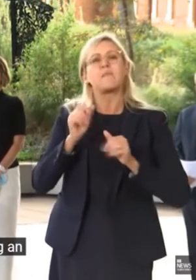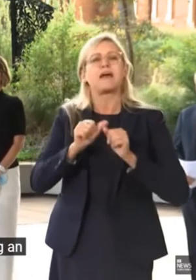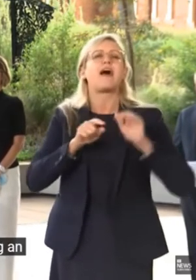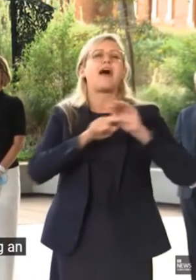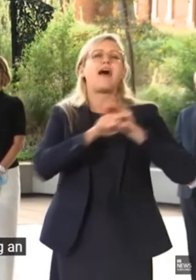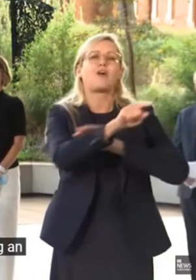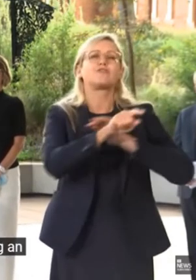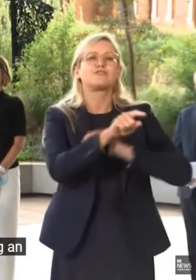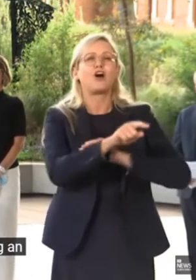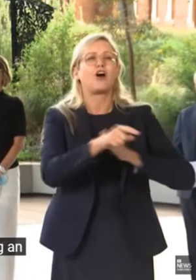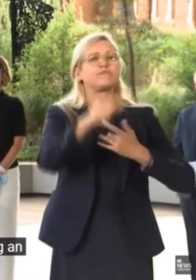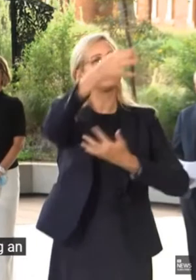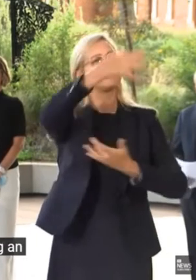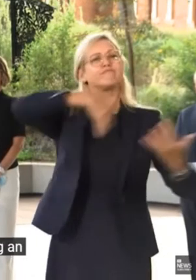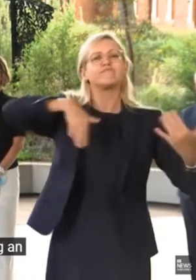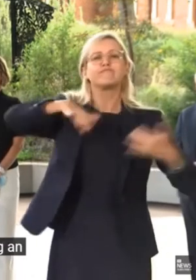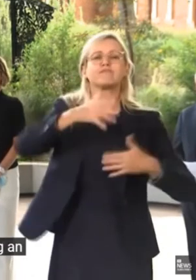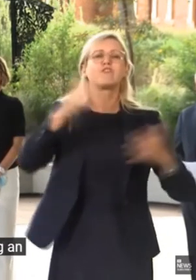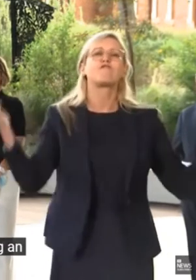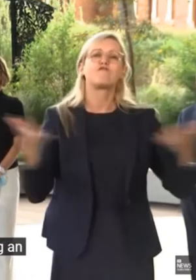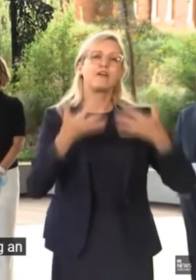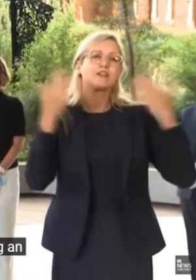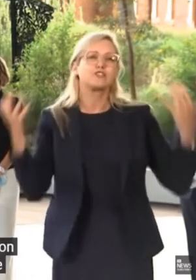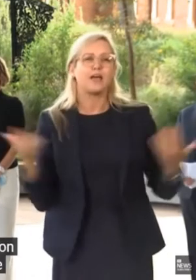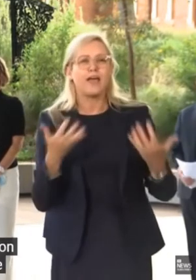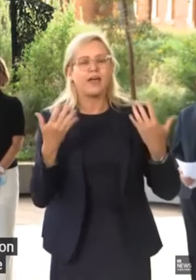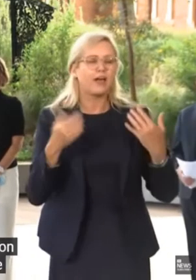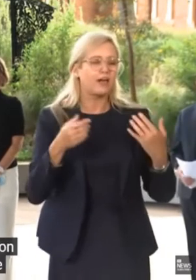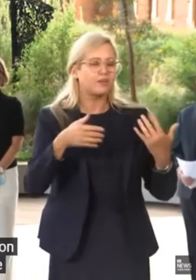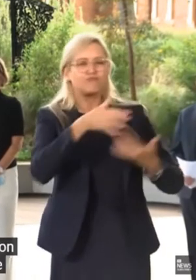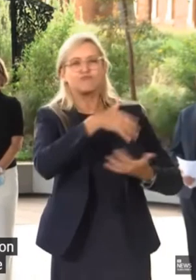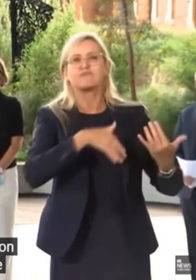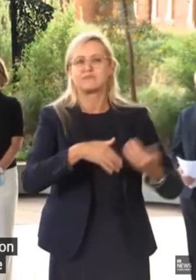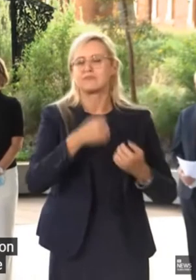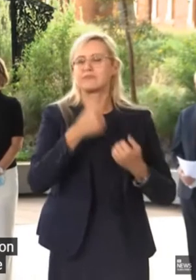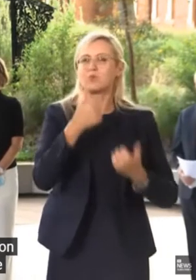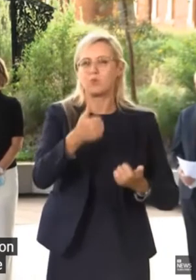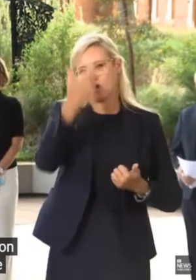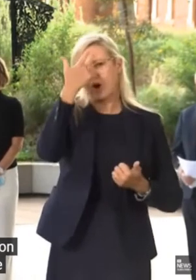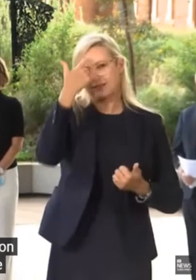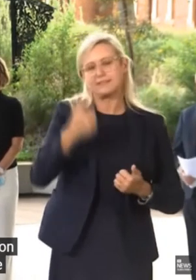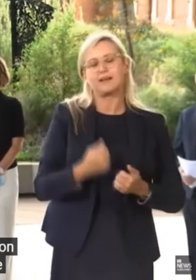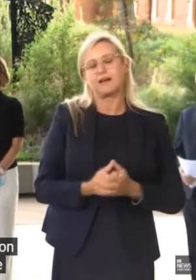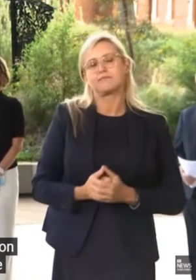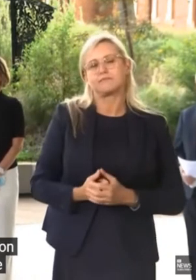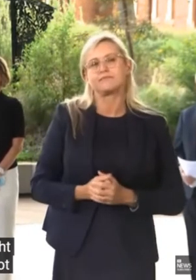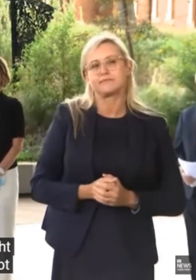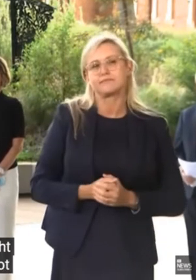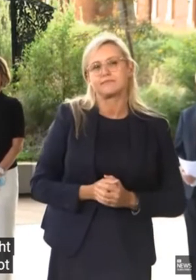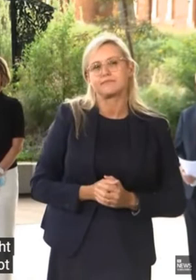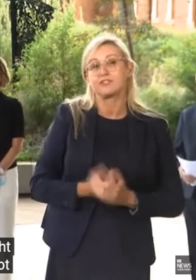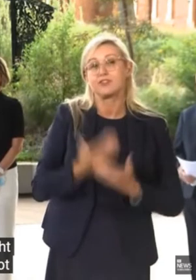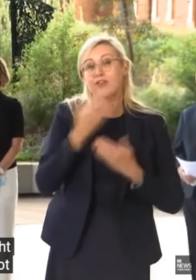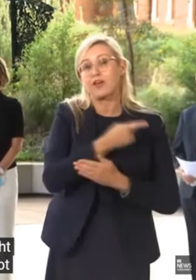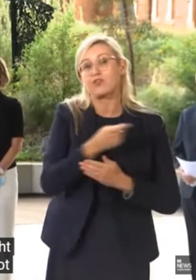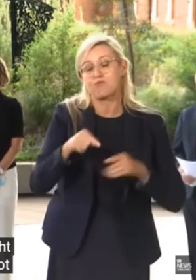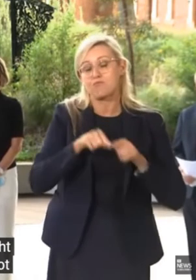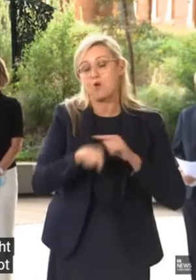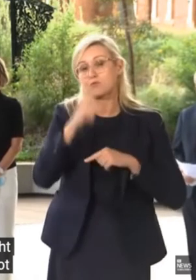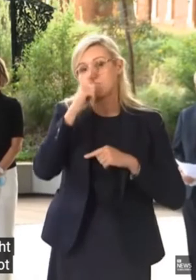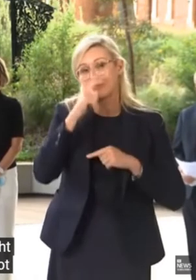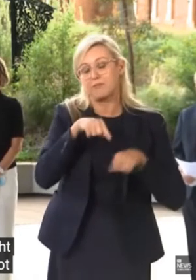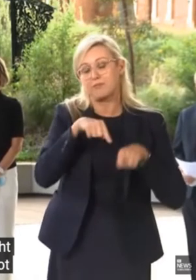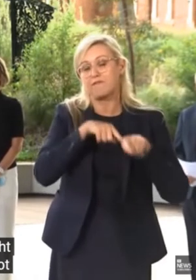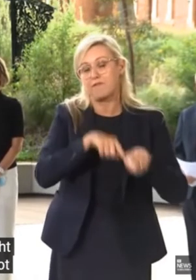and the results that we're seeing right across the state. There is a lot of evidence that shows that we should all be reassured across our state and across the